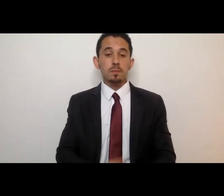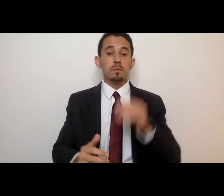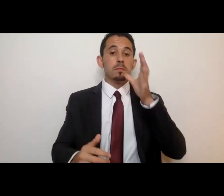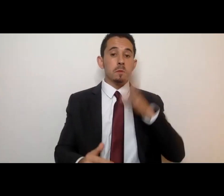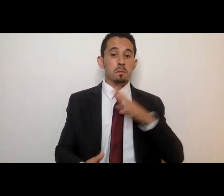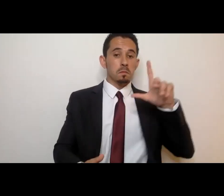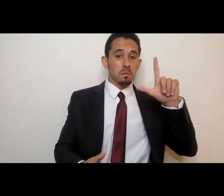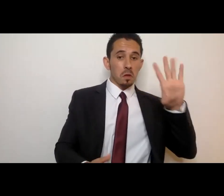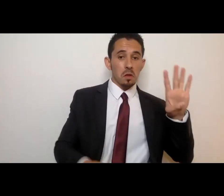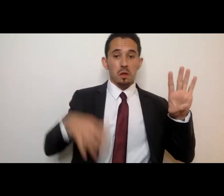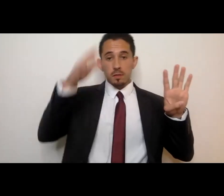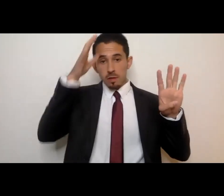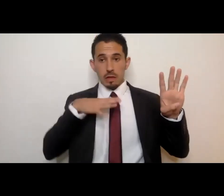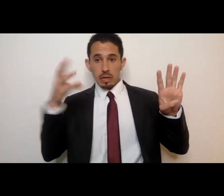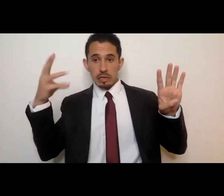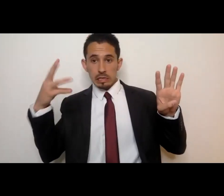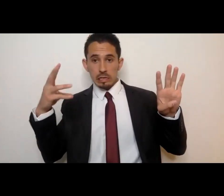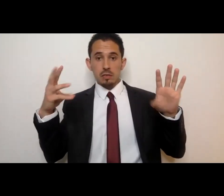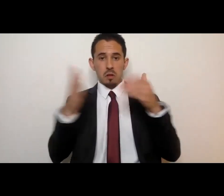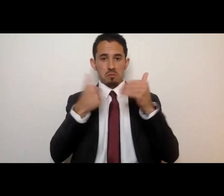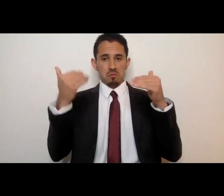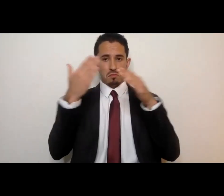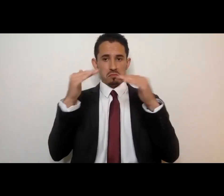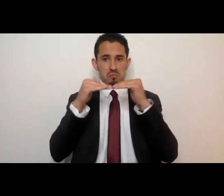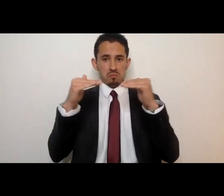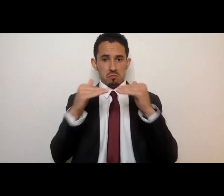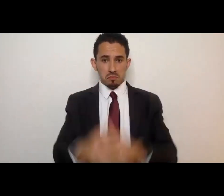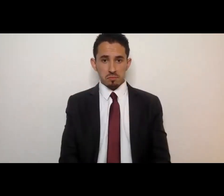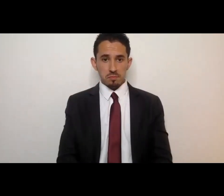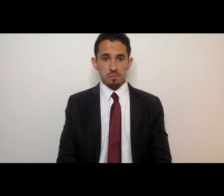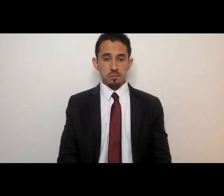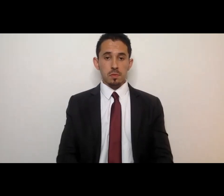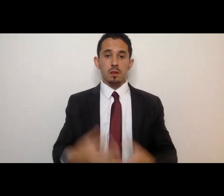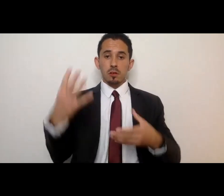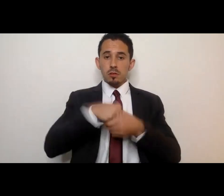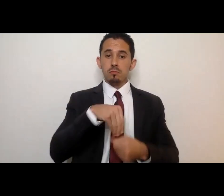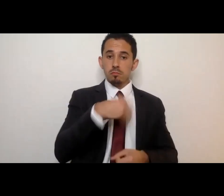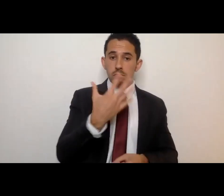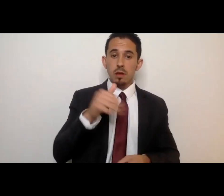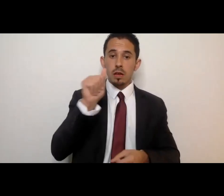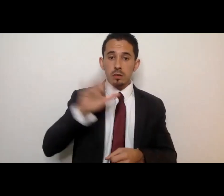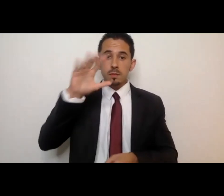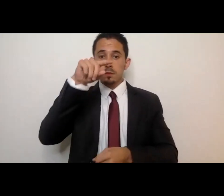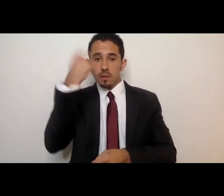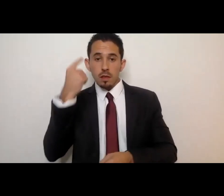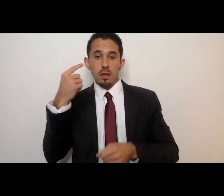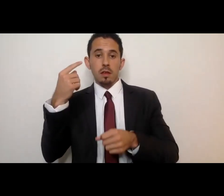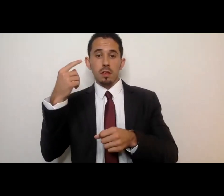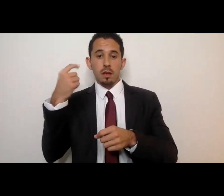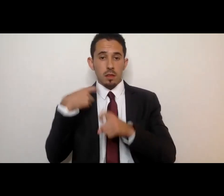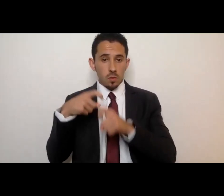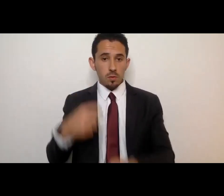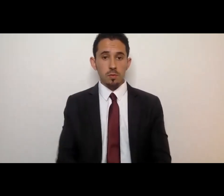age was 33. There was 24 women and 16 men, which was almost even. There